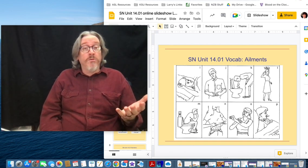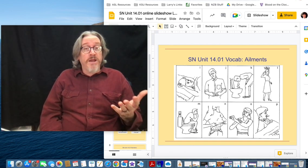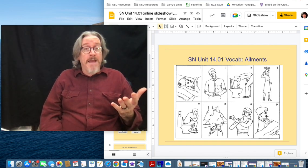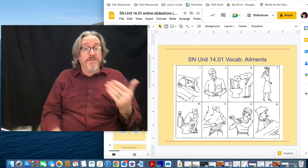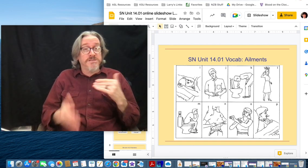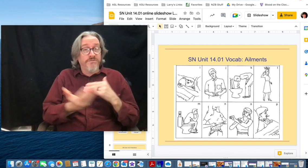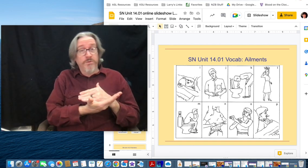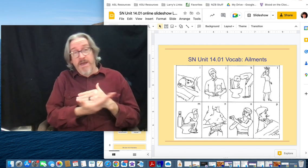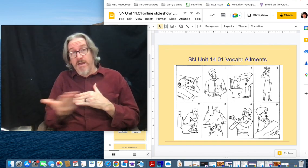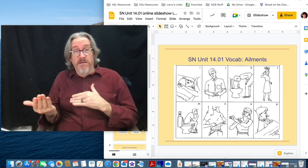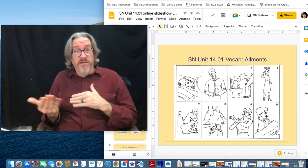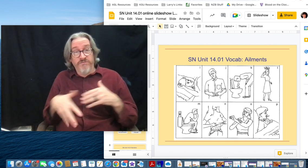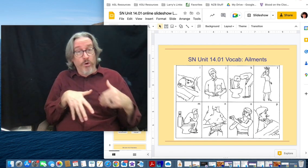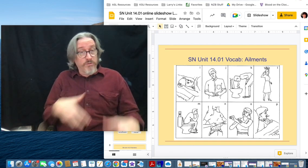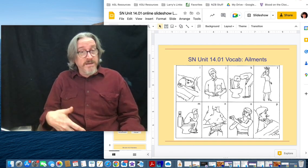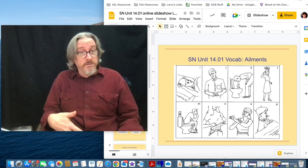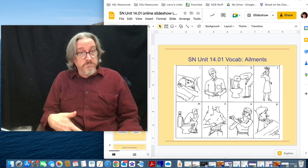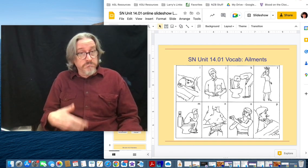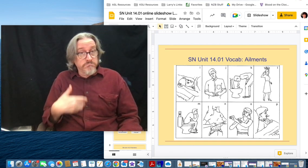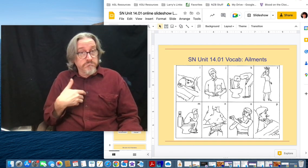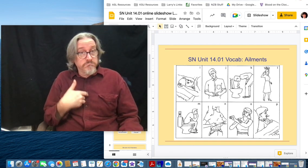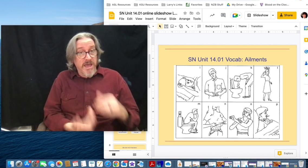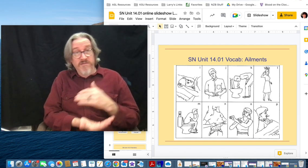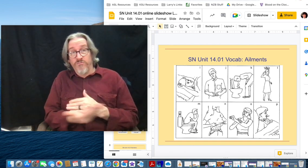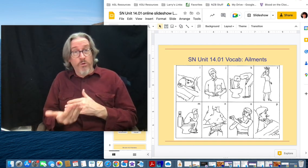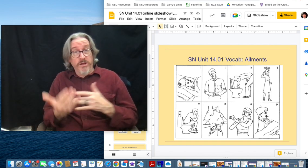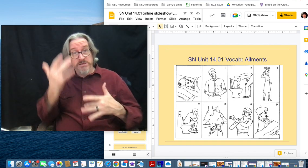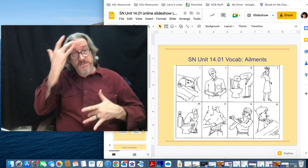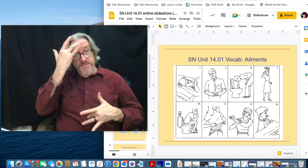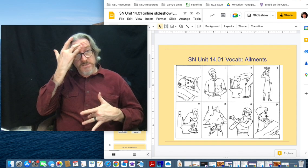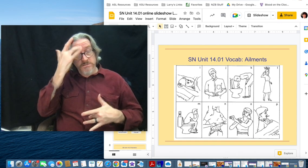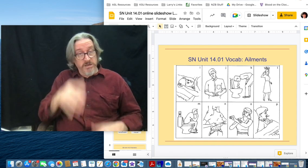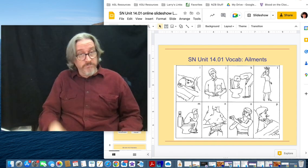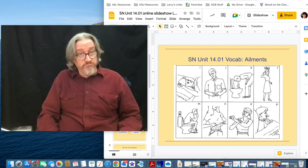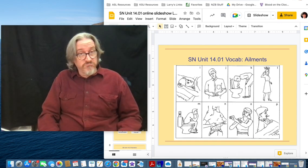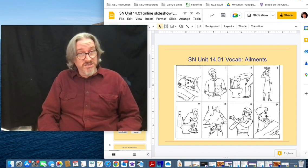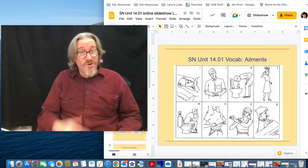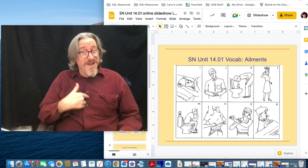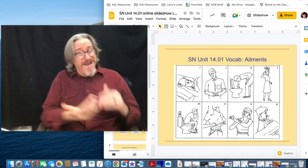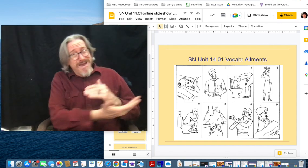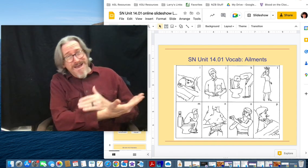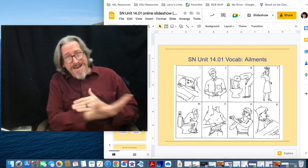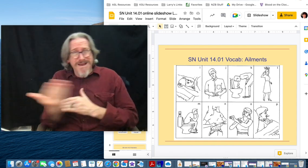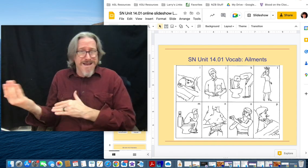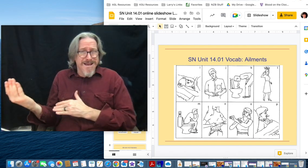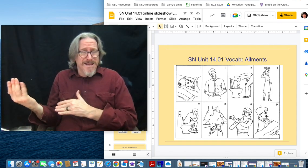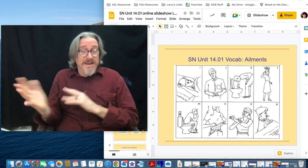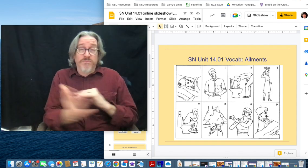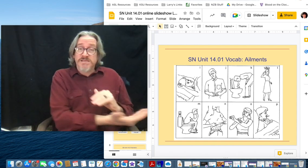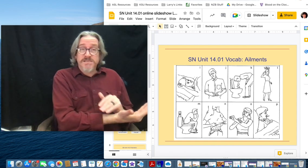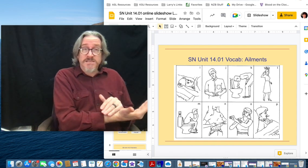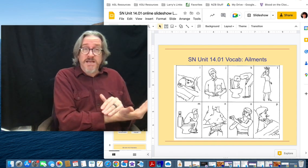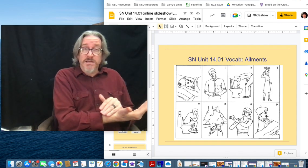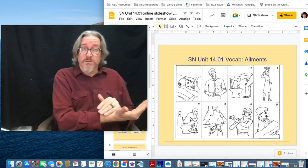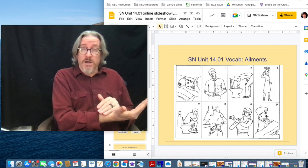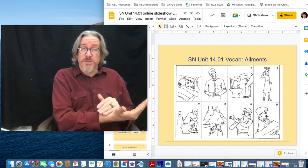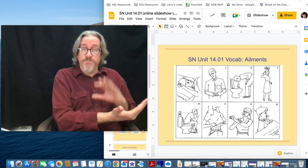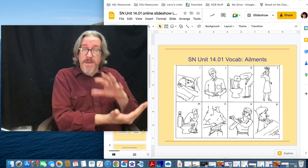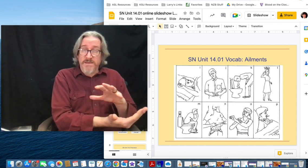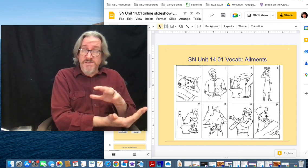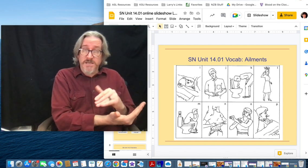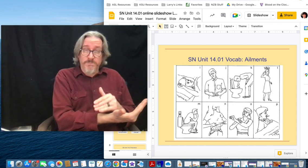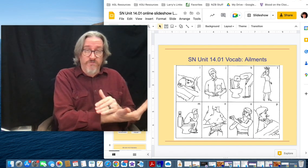But what happens if you're pregnant, have morning sickness, right? Now, this is a sign